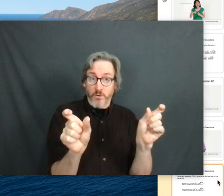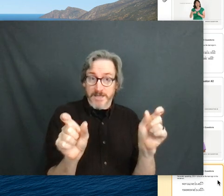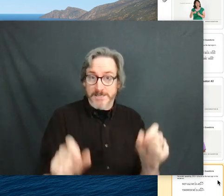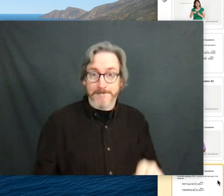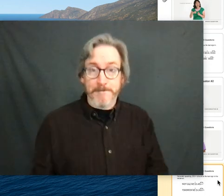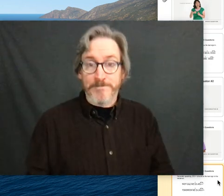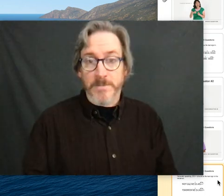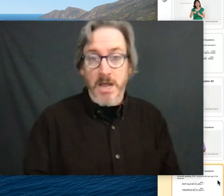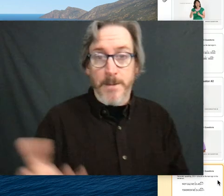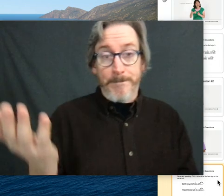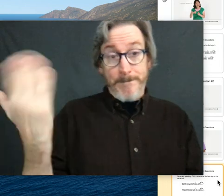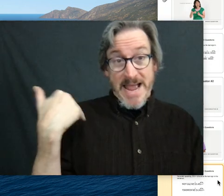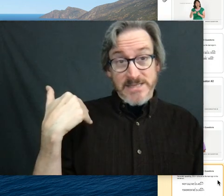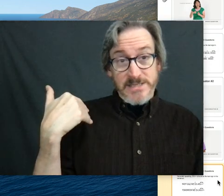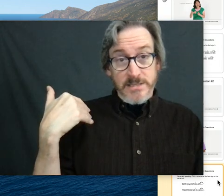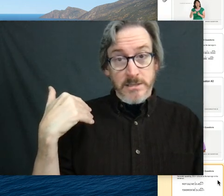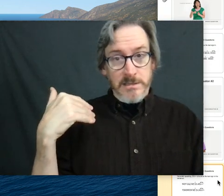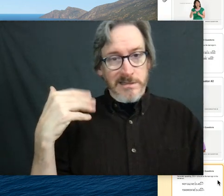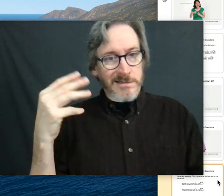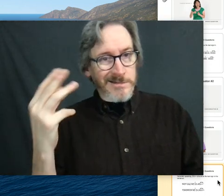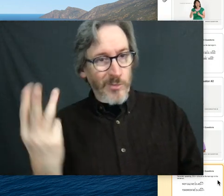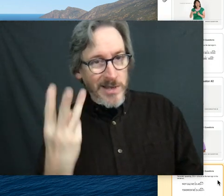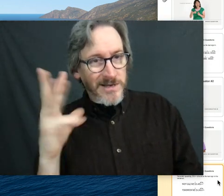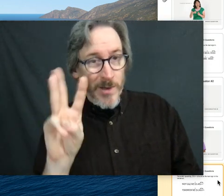stuff for this. Past